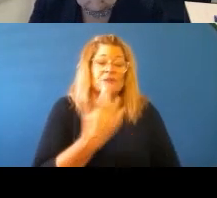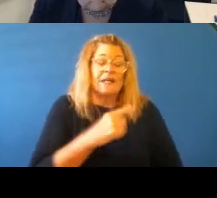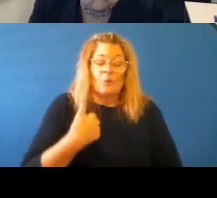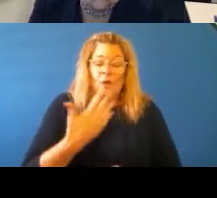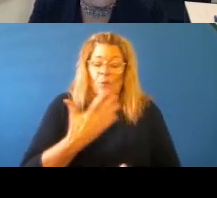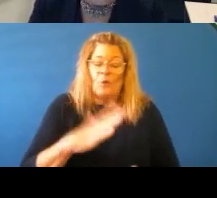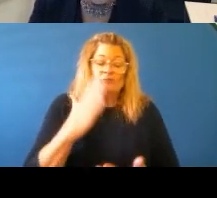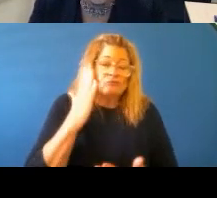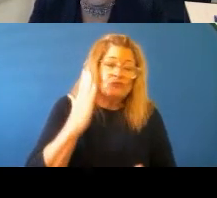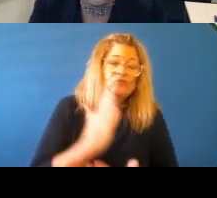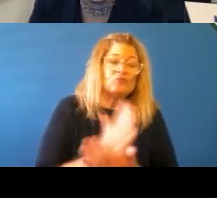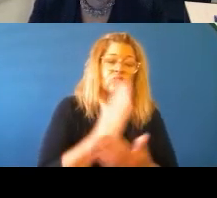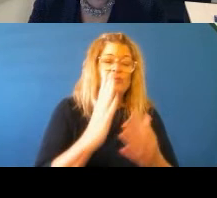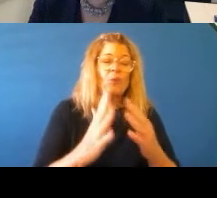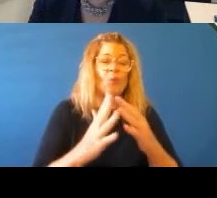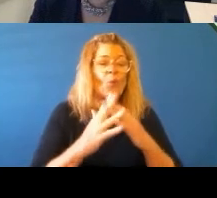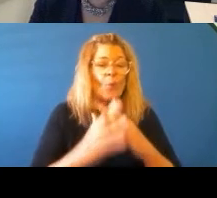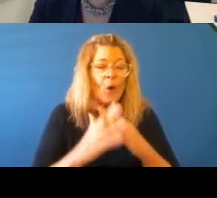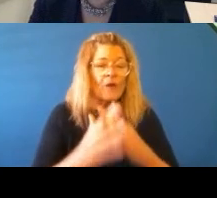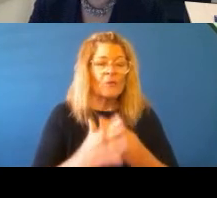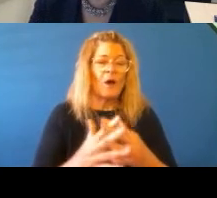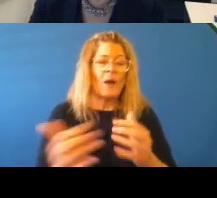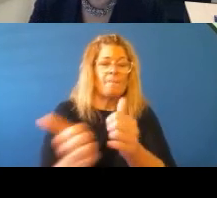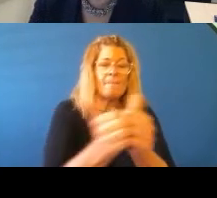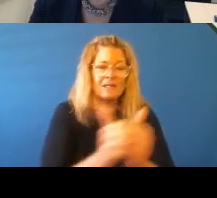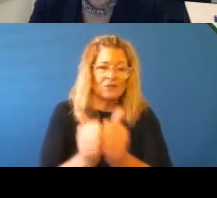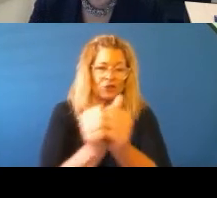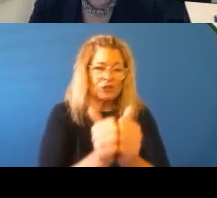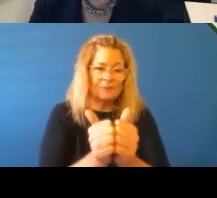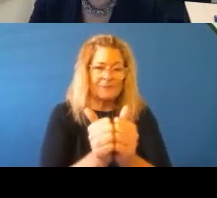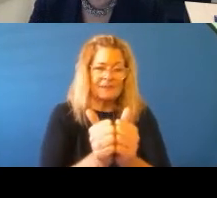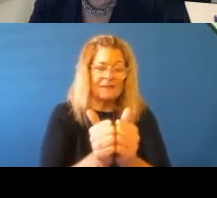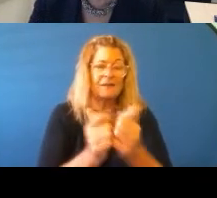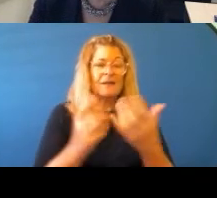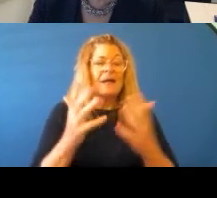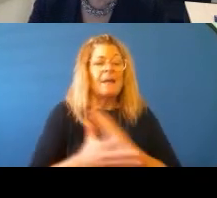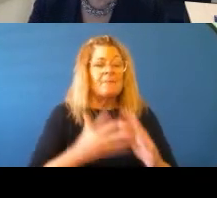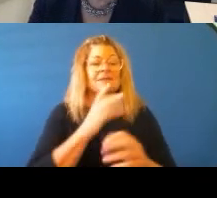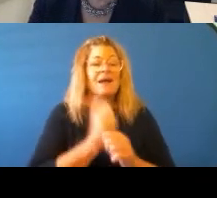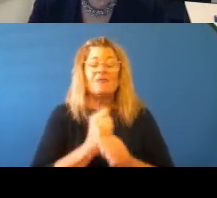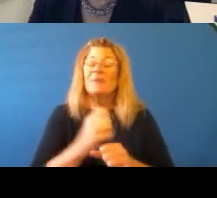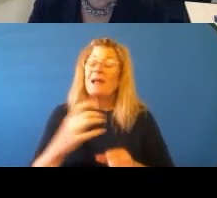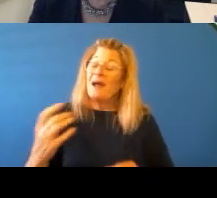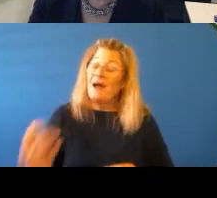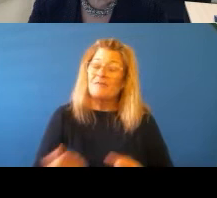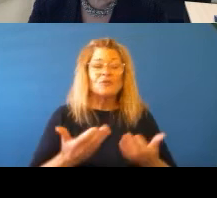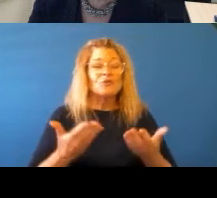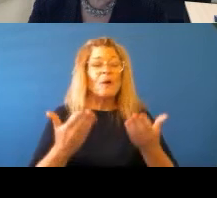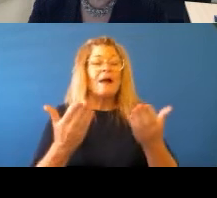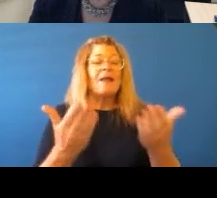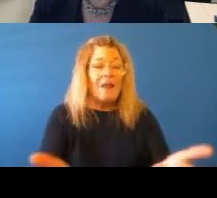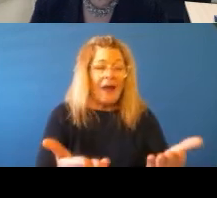partnerships, you really have to allow Indigenous communities to determine their own priorities in a way